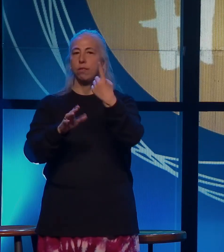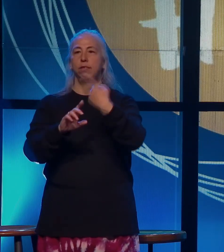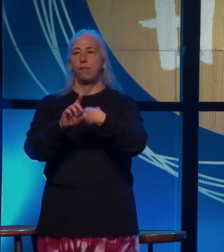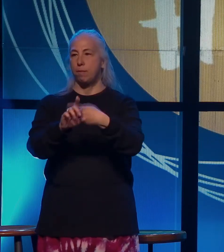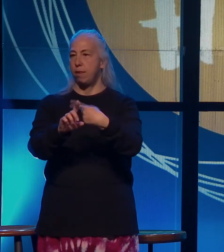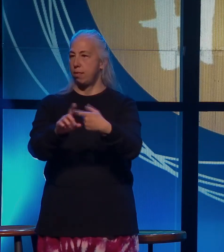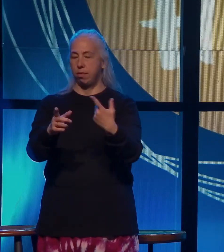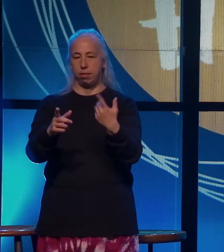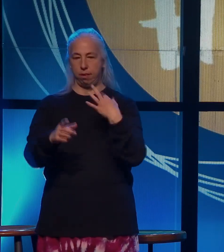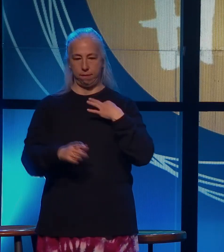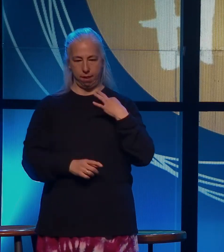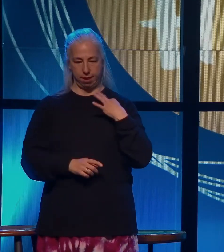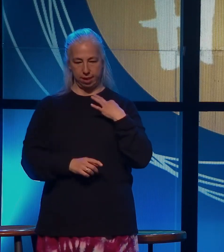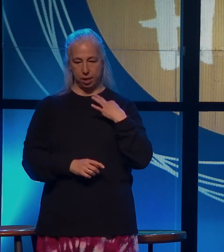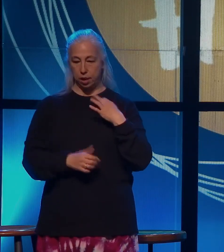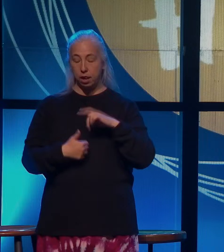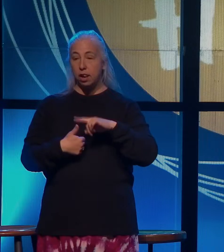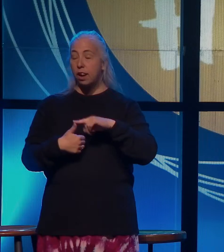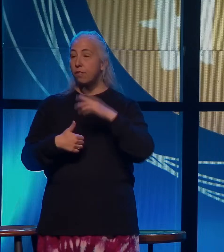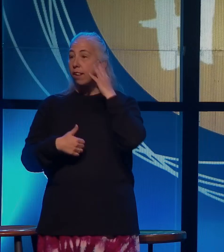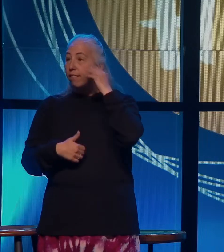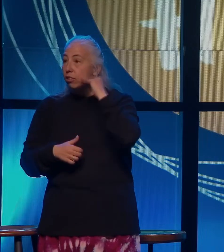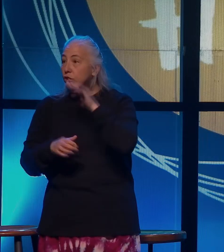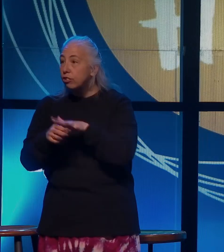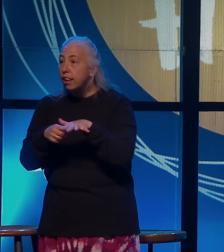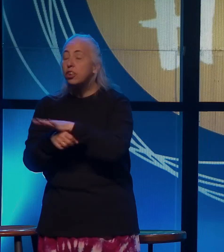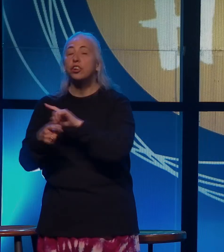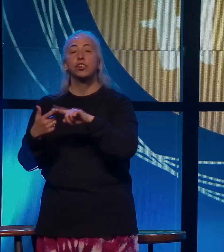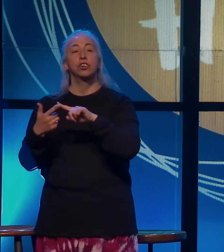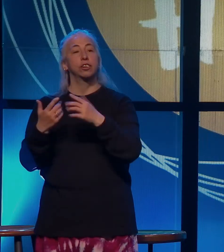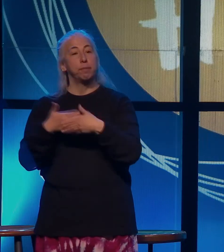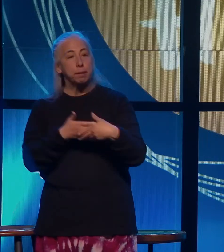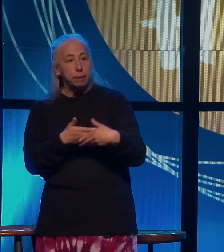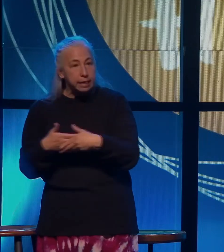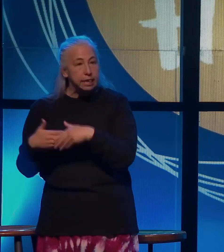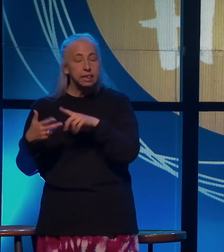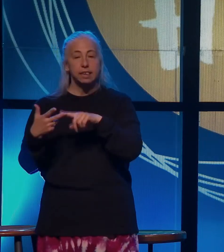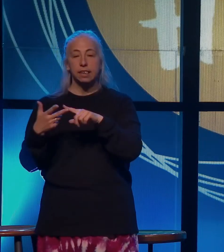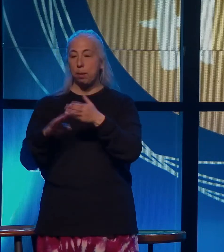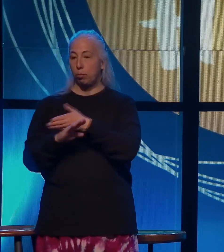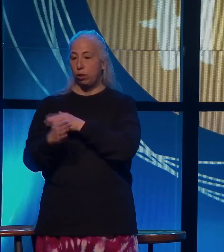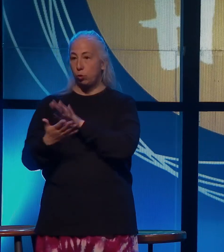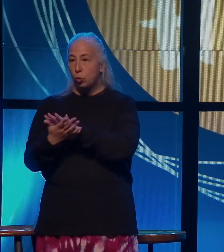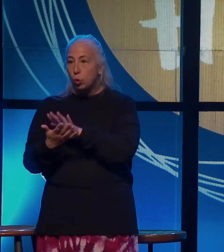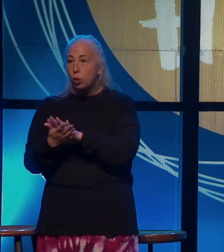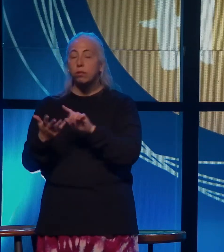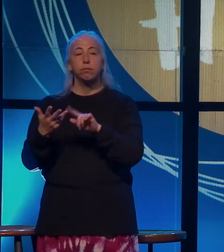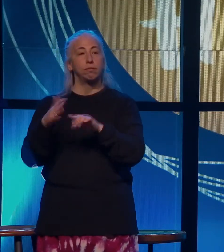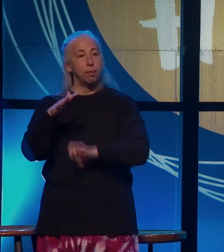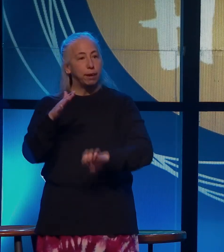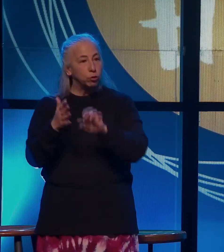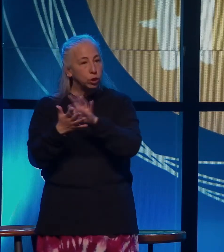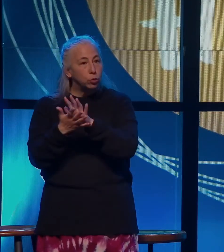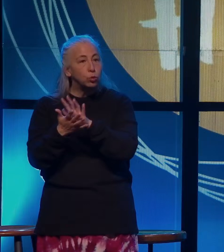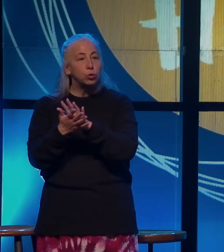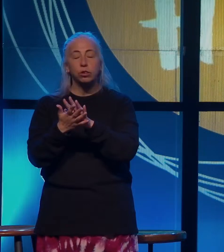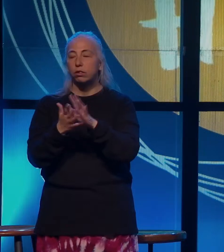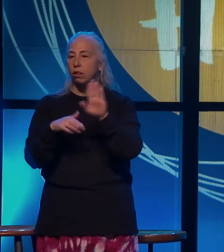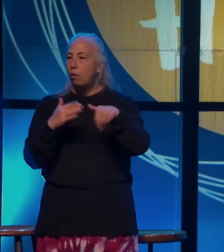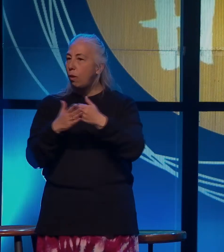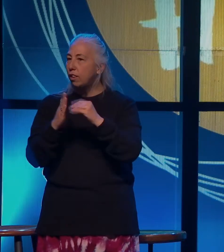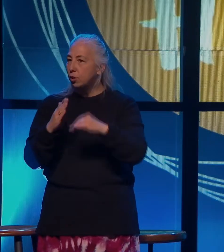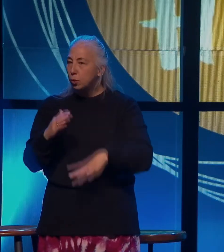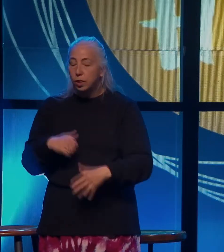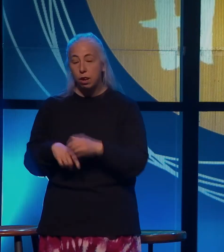And in our either adventure centers, our infants, our preschool, elementary, or students. All training and lessons